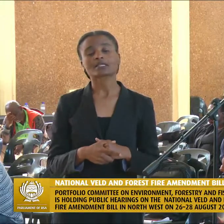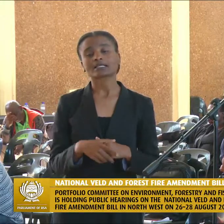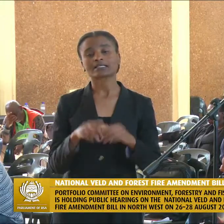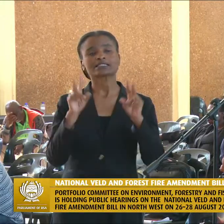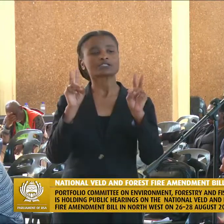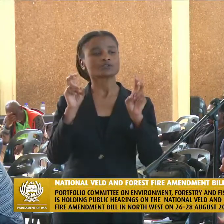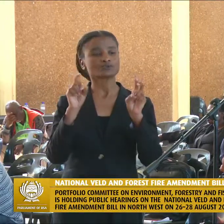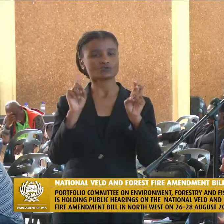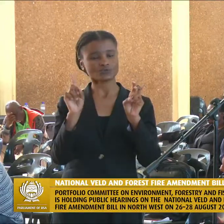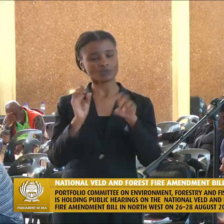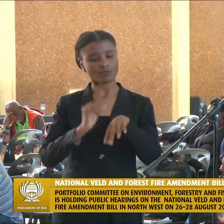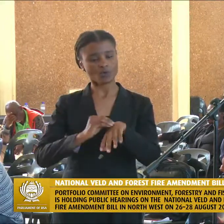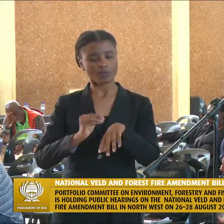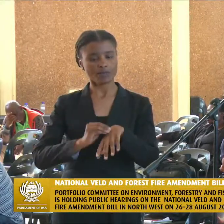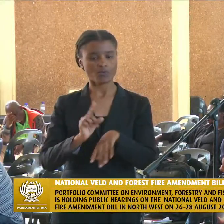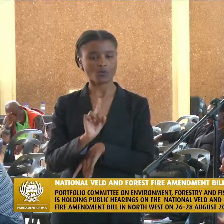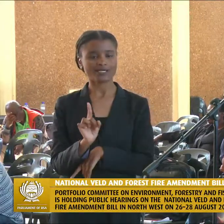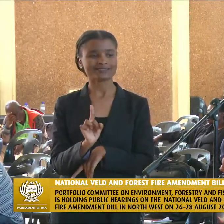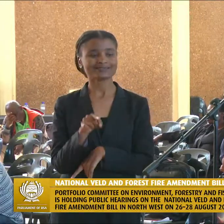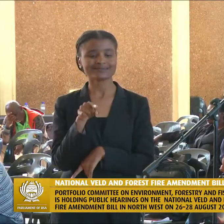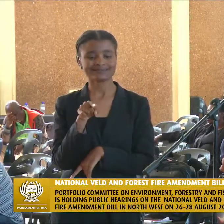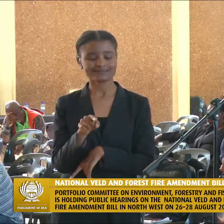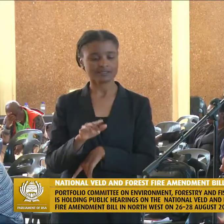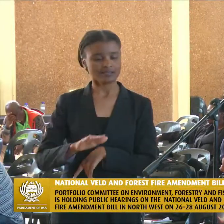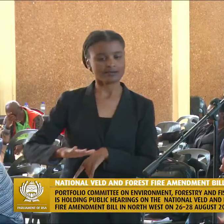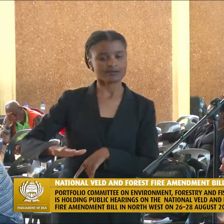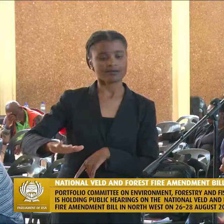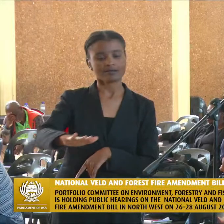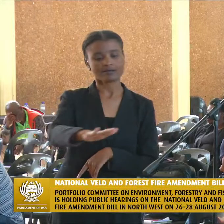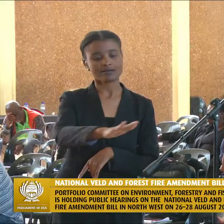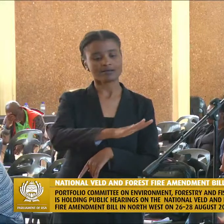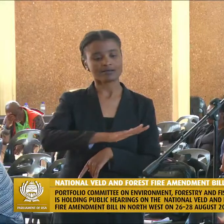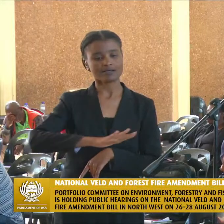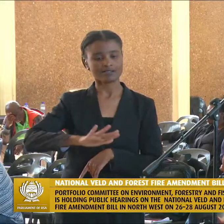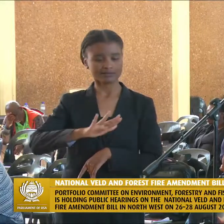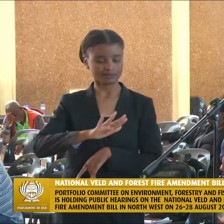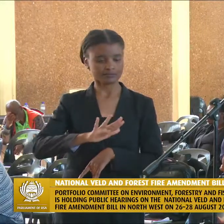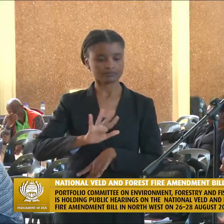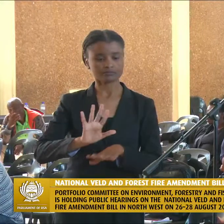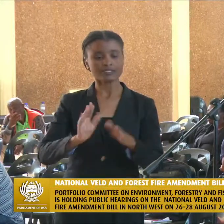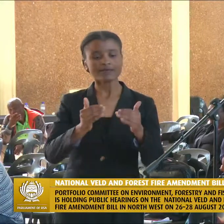the problem is how to sustain the land